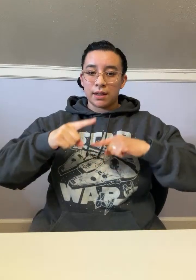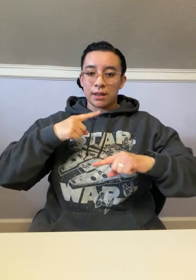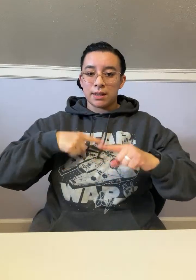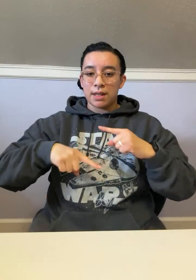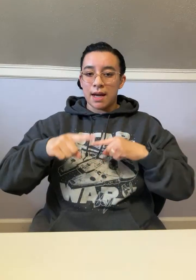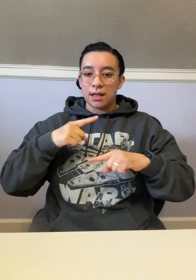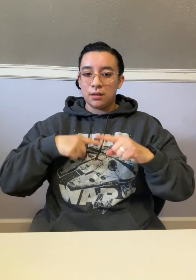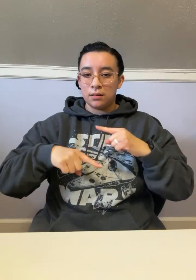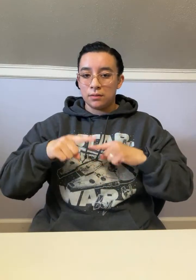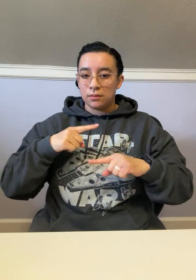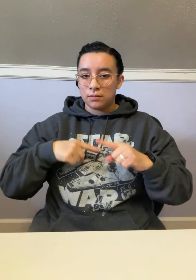sign